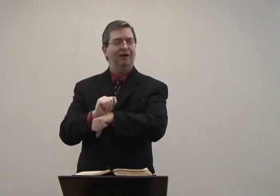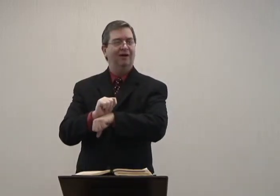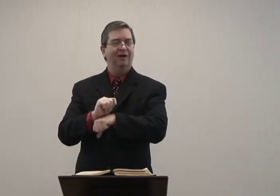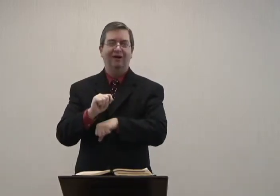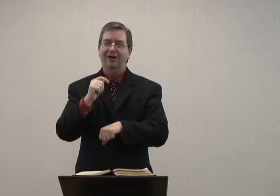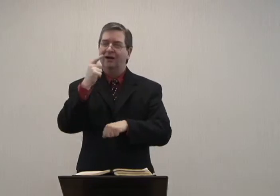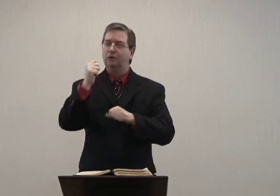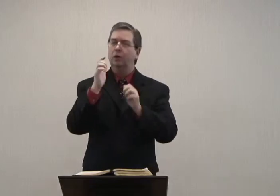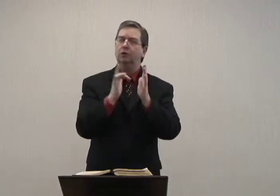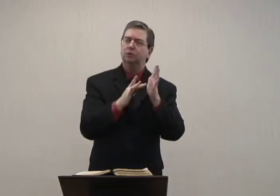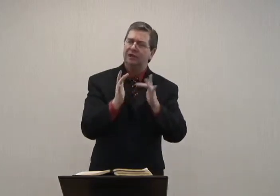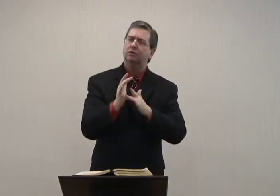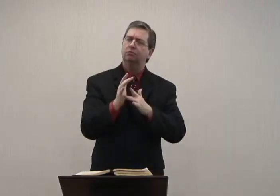temple.